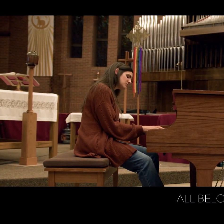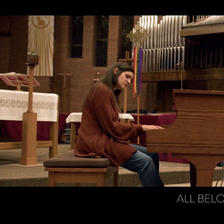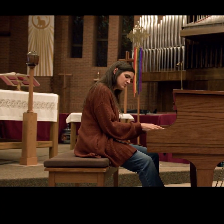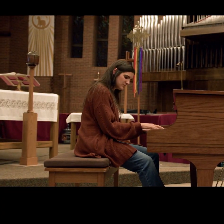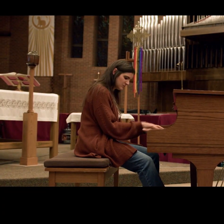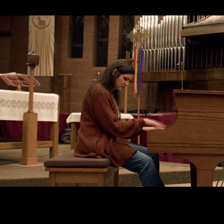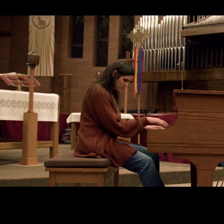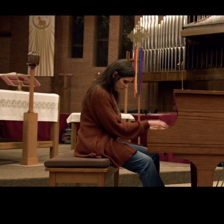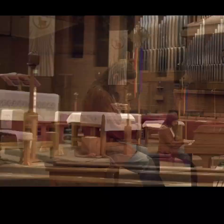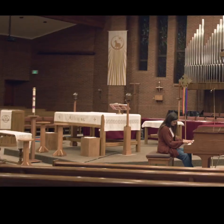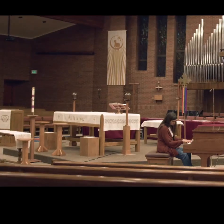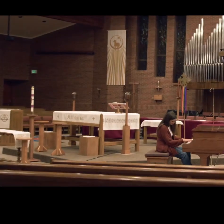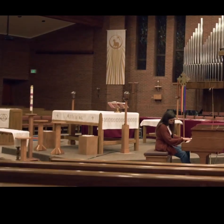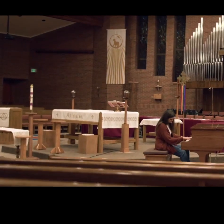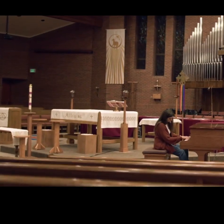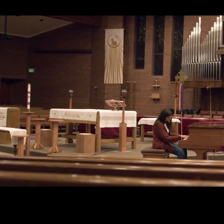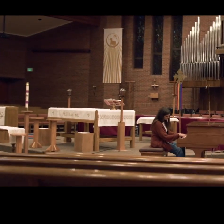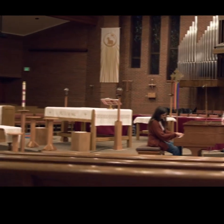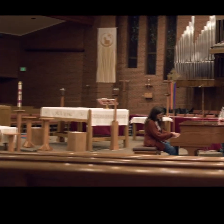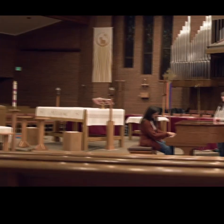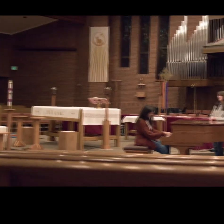here.